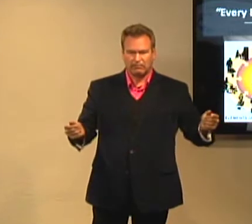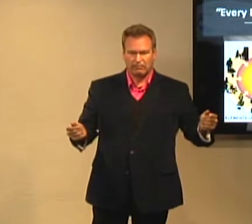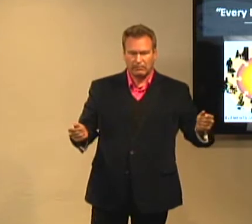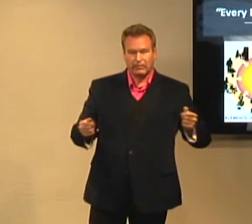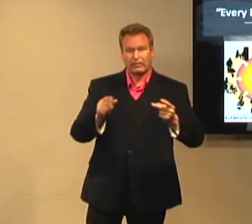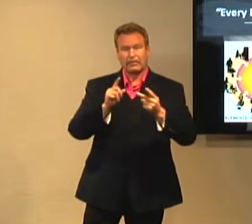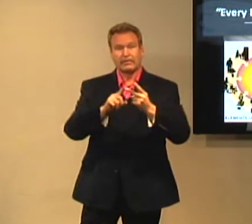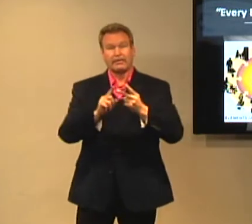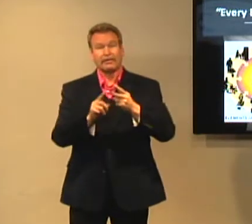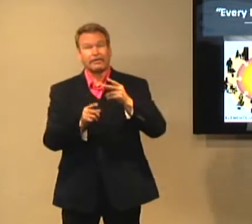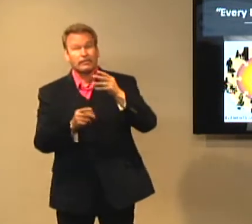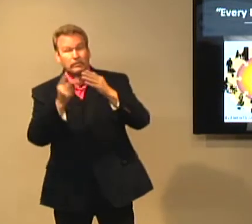the apostles